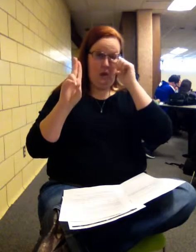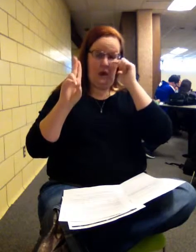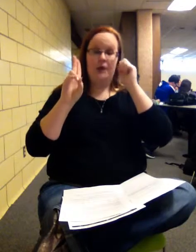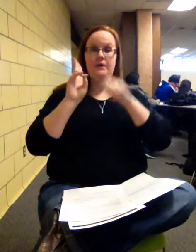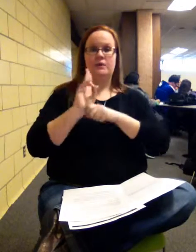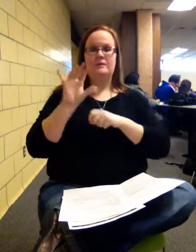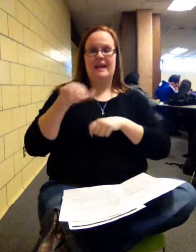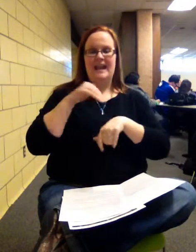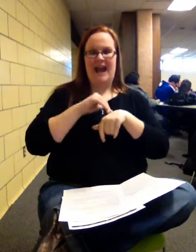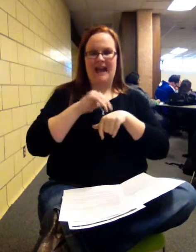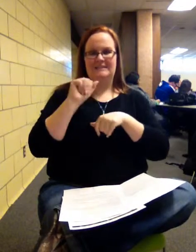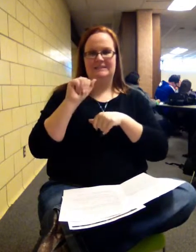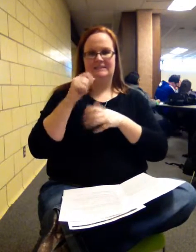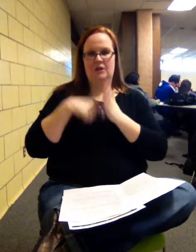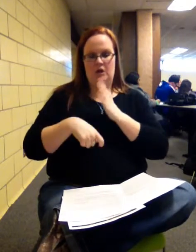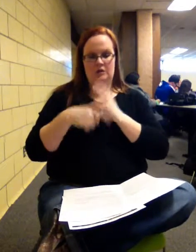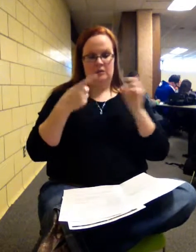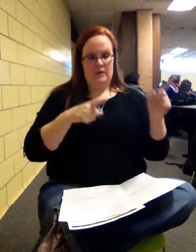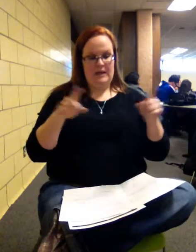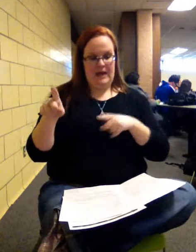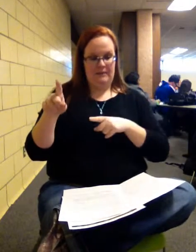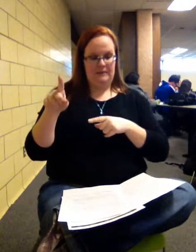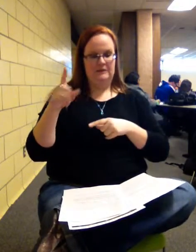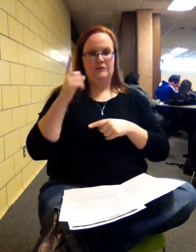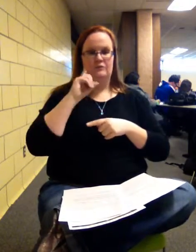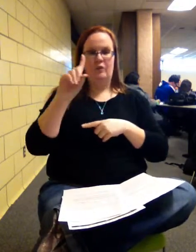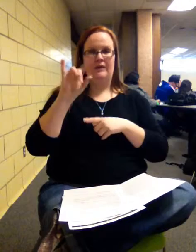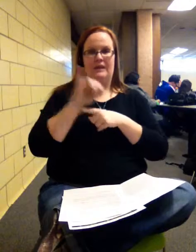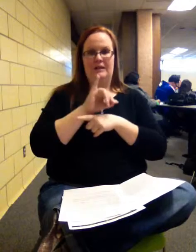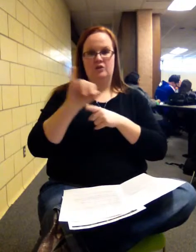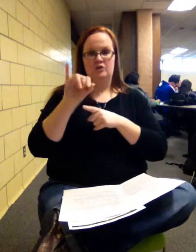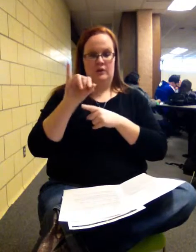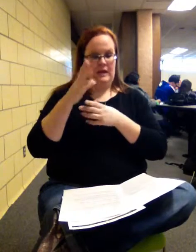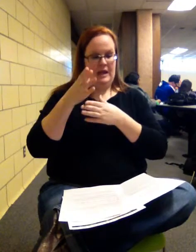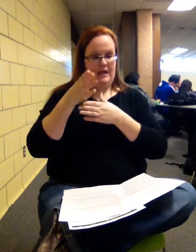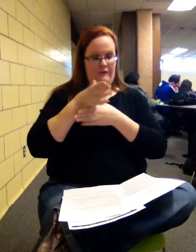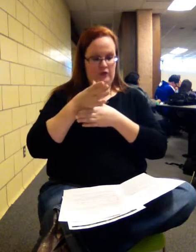Well, what happens is, for the industry averages, they use the net